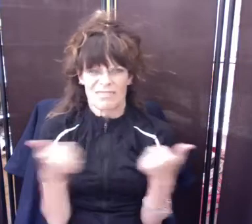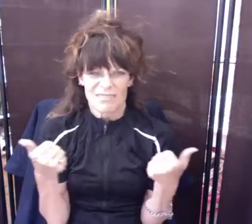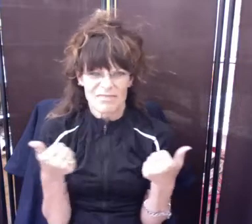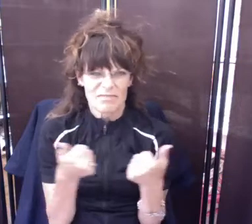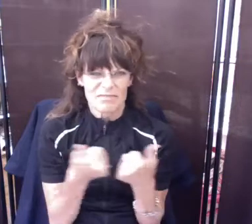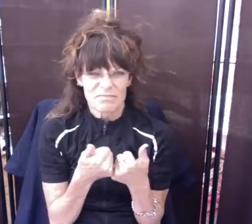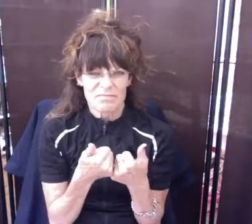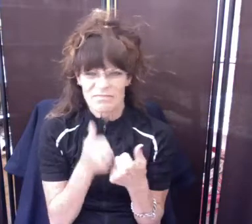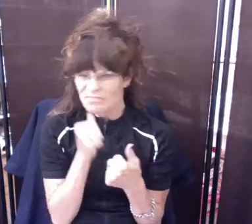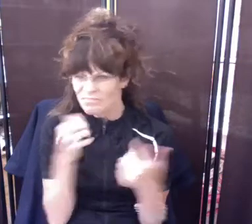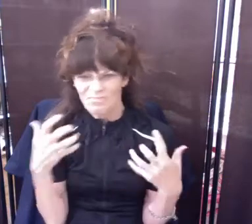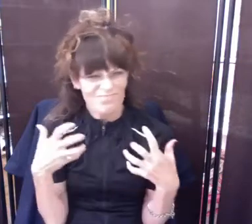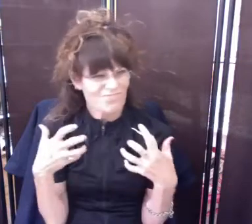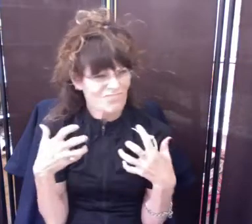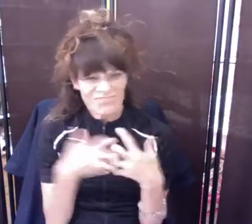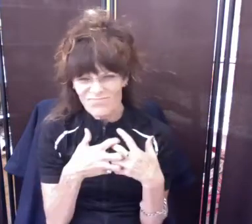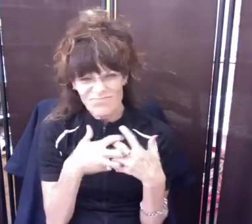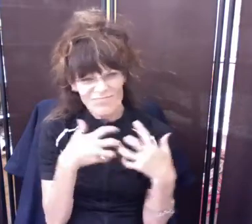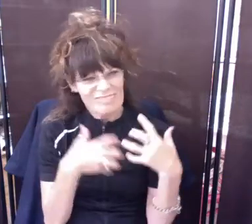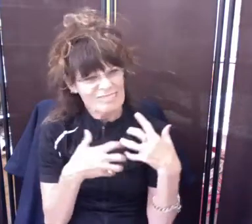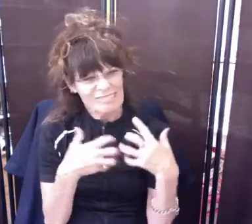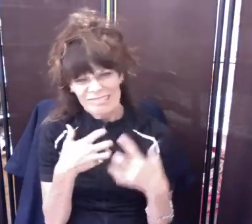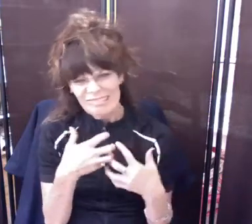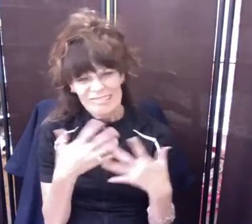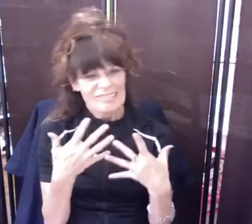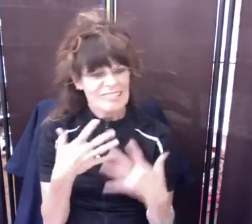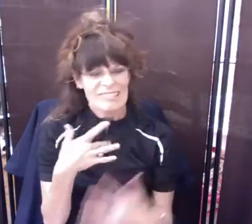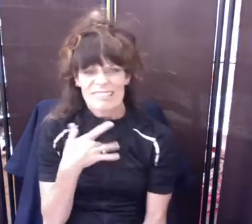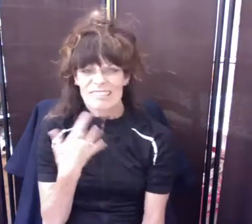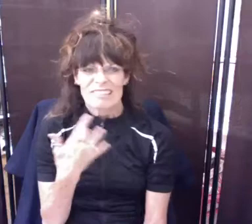just kind of the way that I felt moving forward. Now